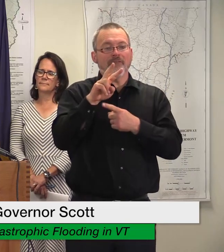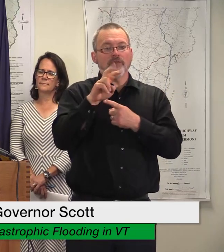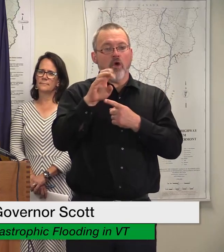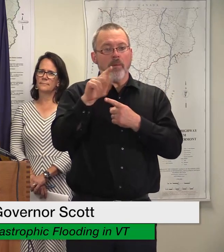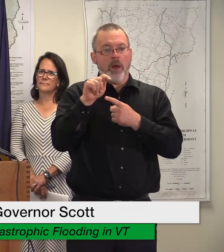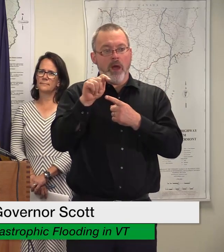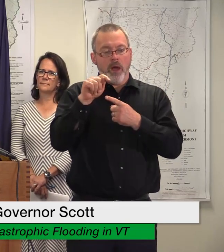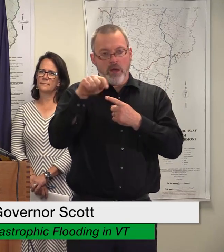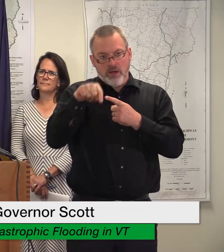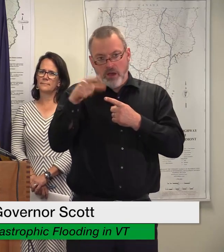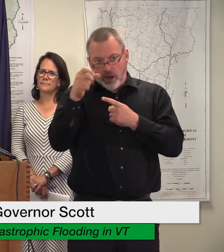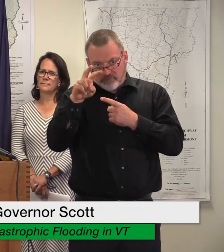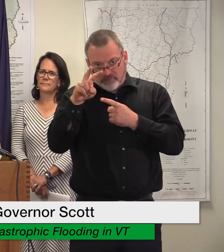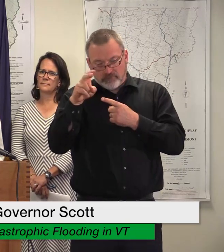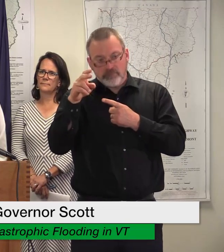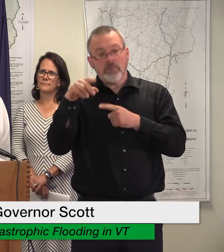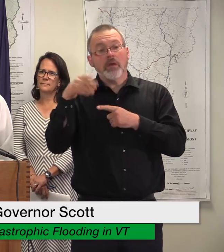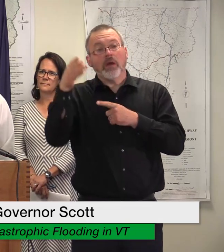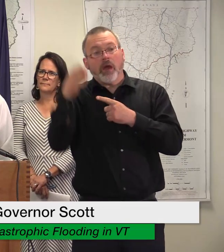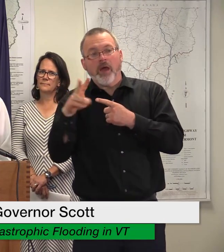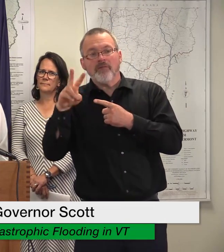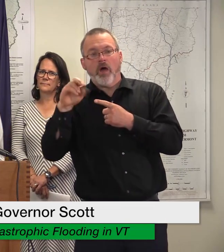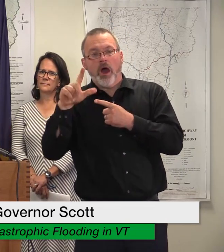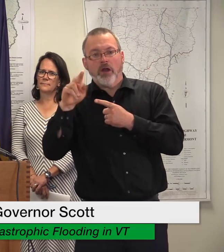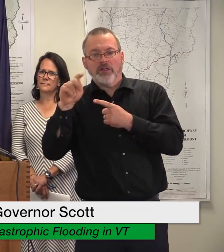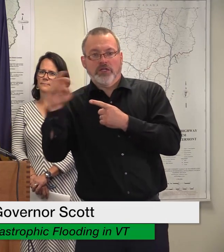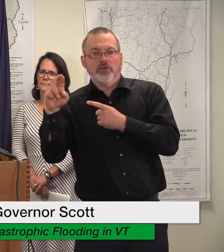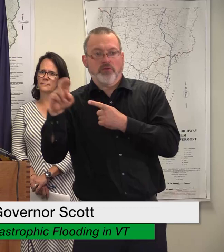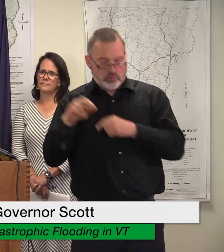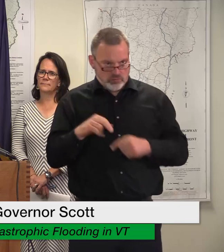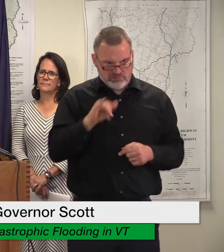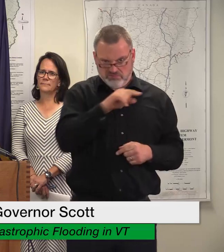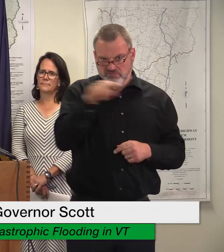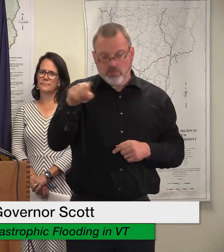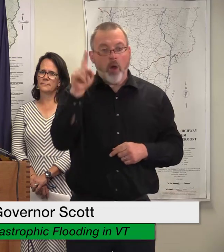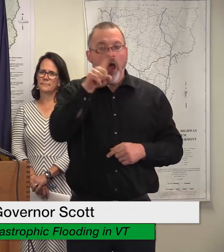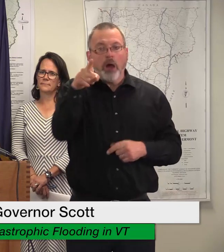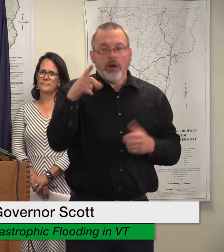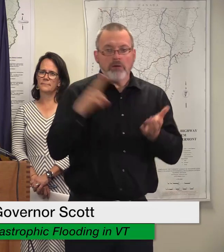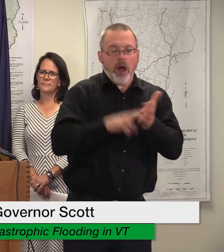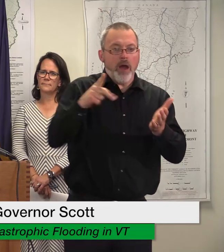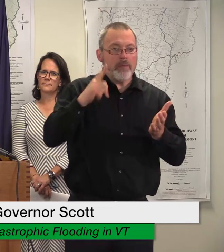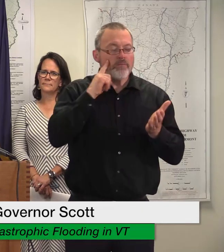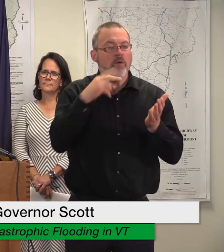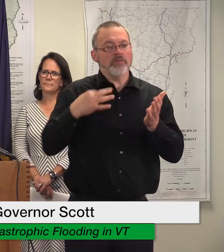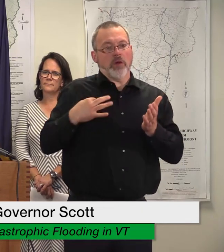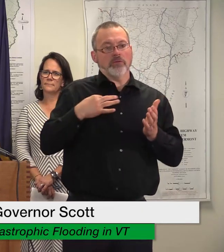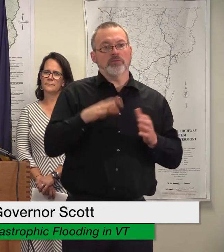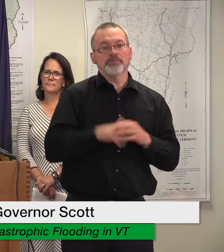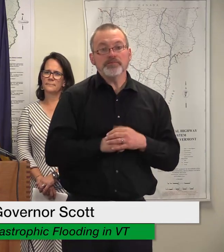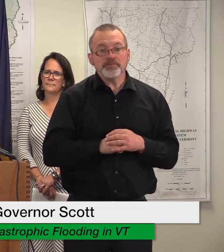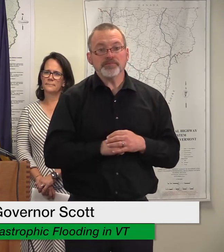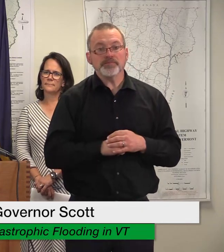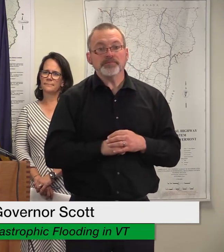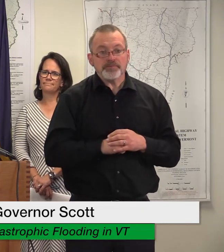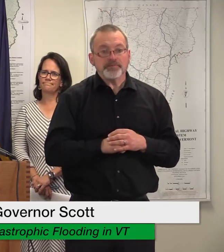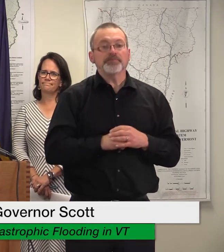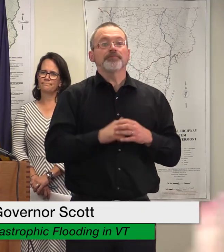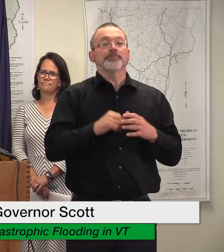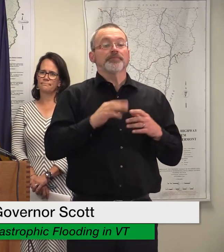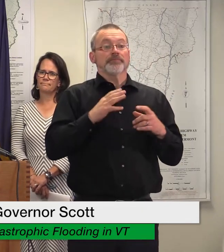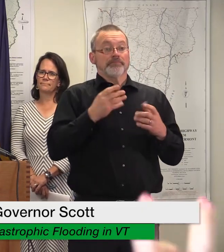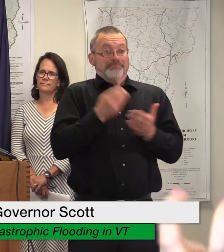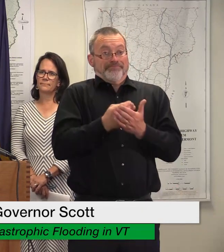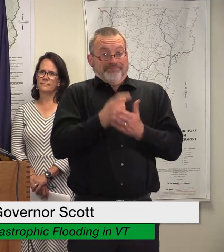vermont.gov/volunteer. Lastly, we know charitable donations for flood victims already plays an important role in helping